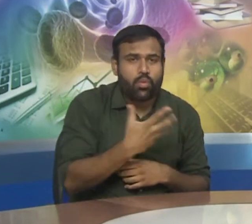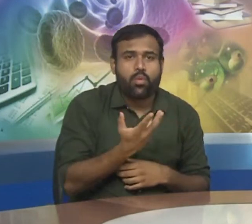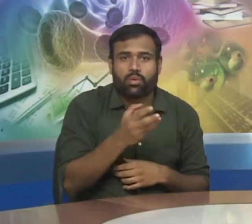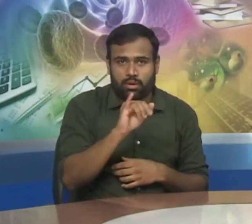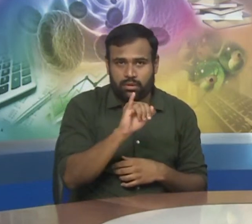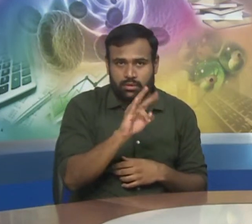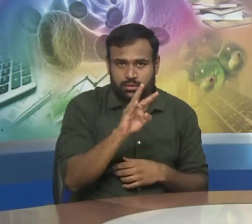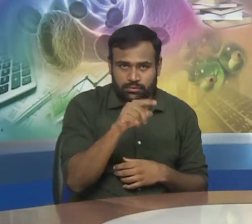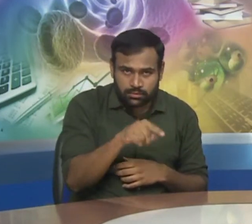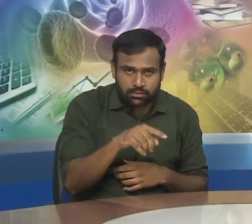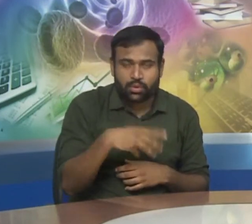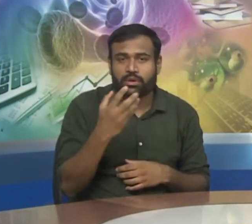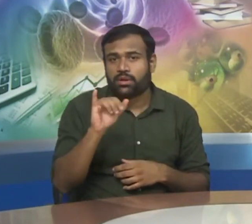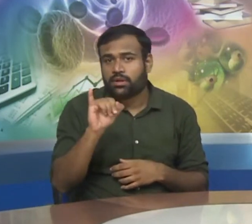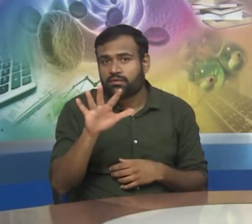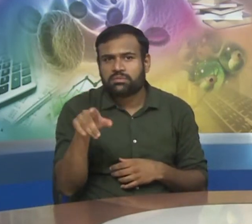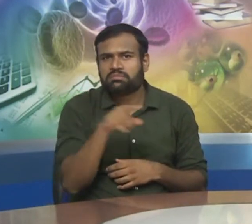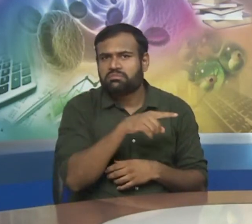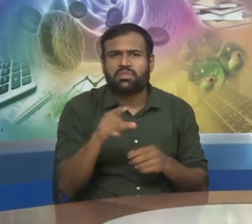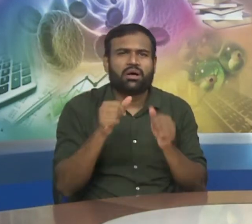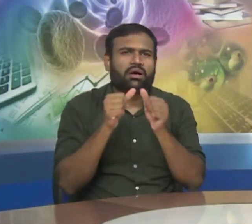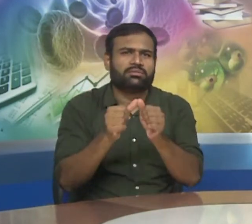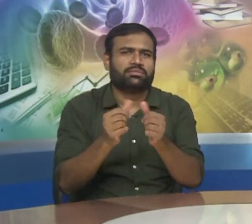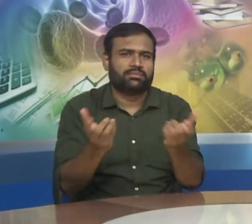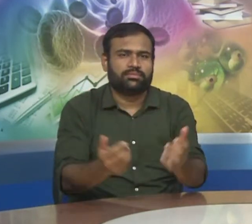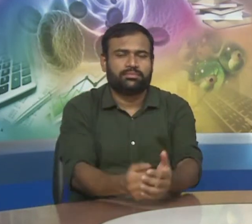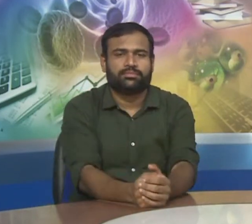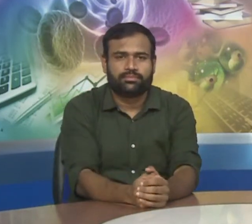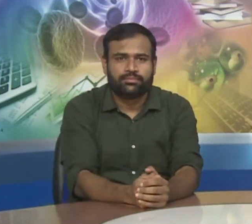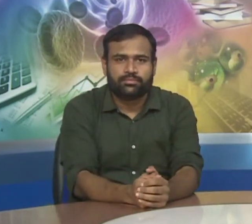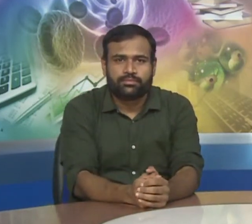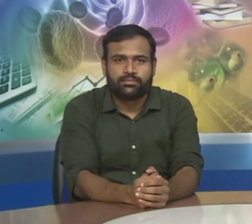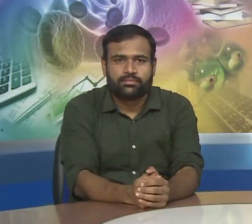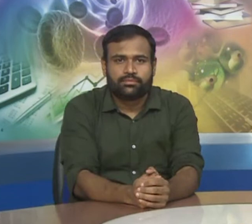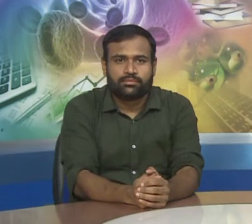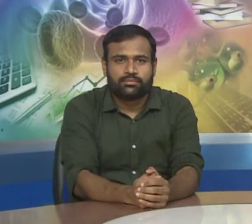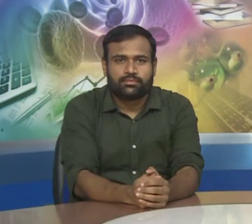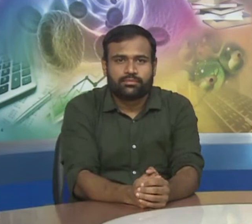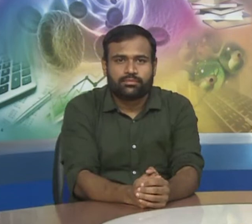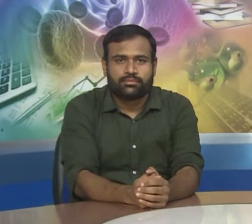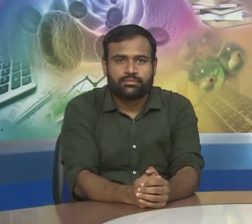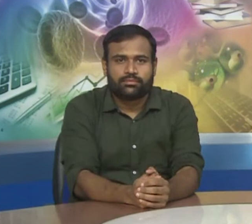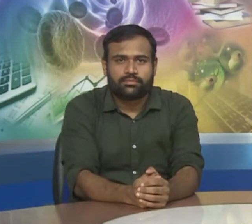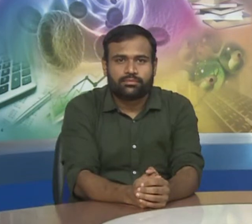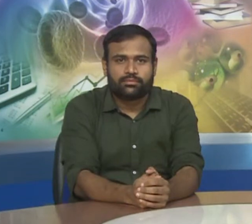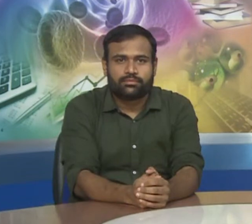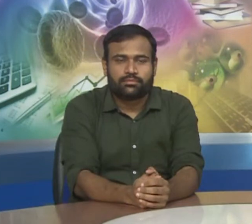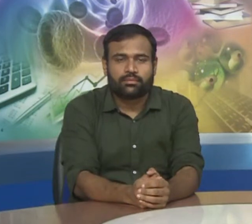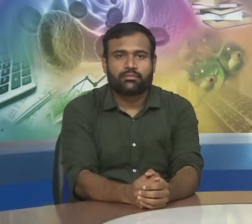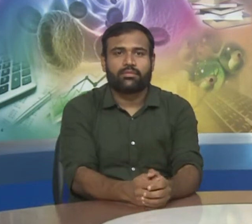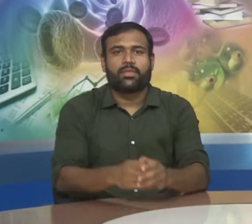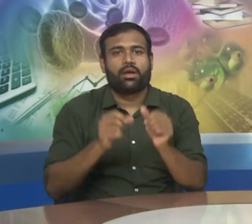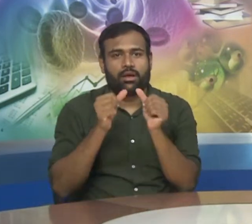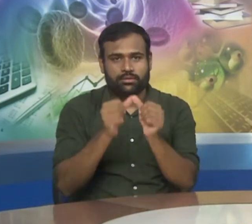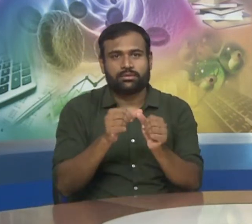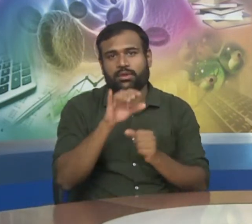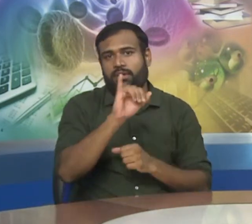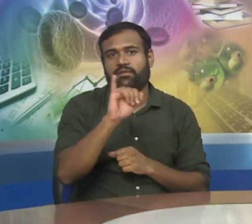of retirement? There are three options. Is it 60? Is it 62? Is it 65? So the answer